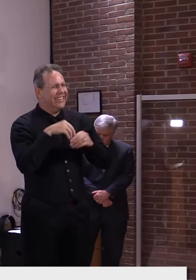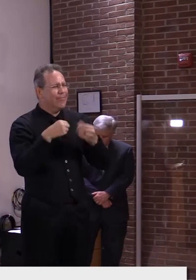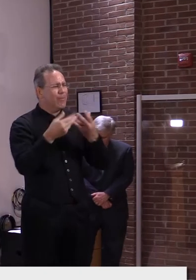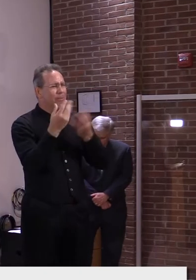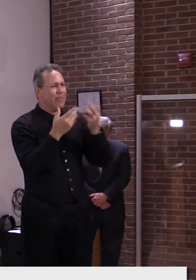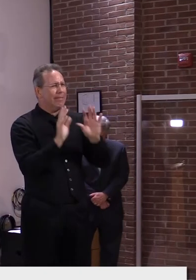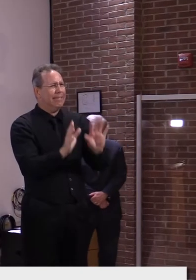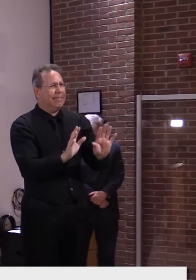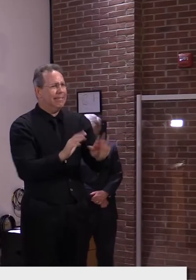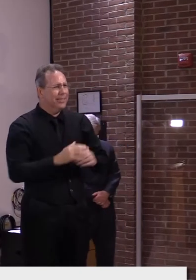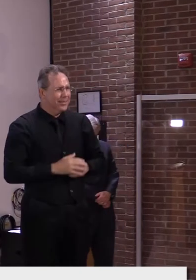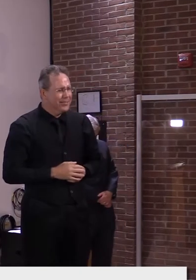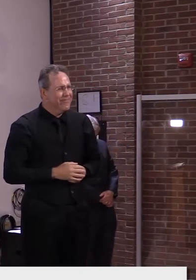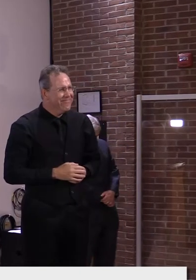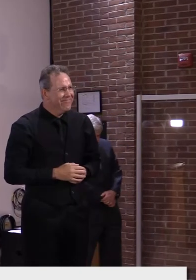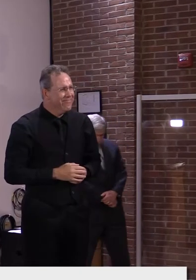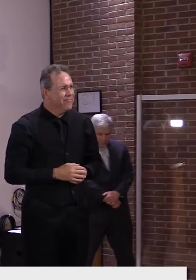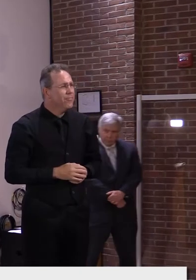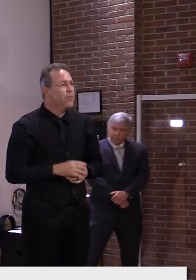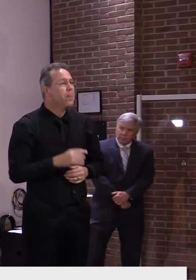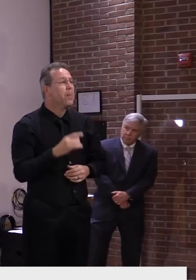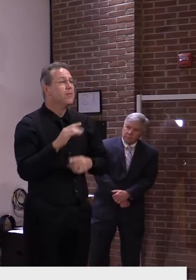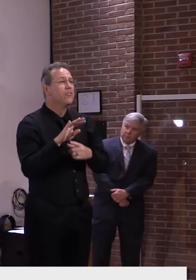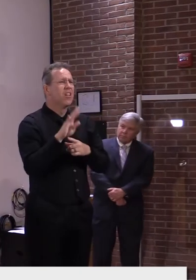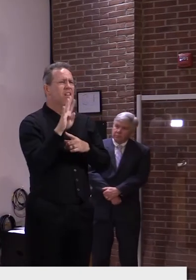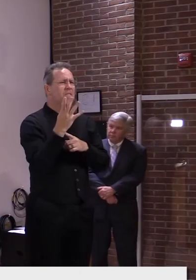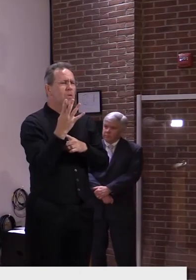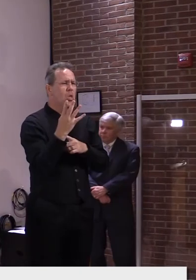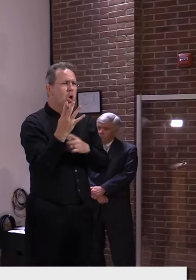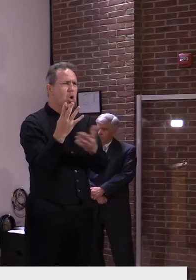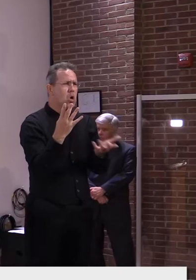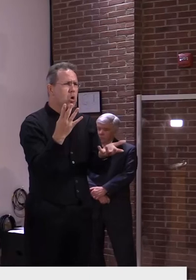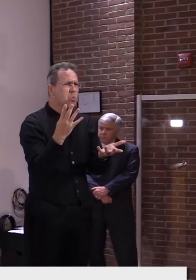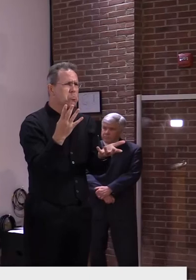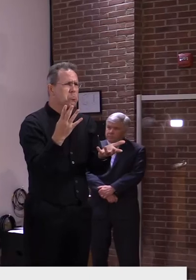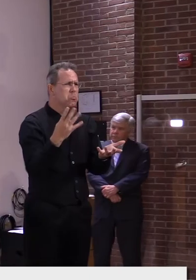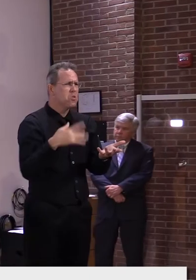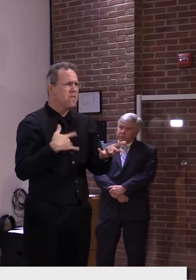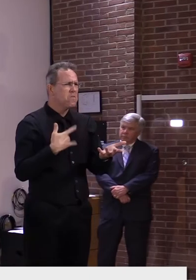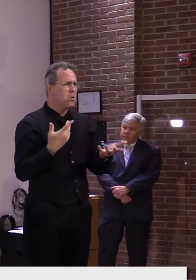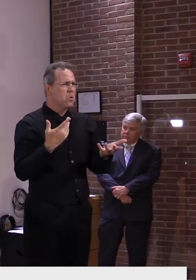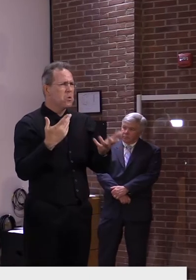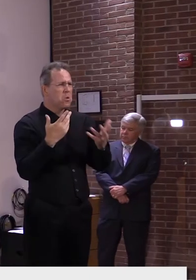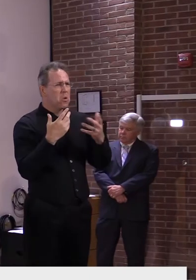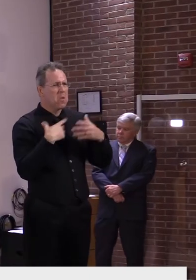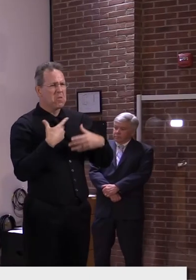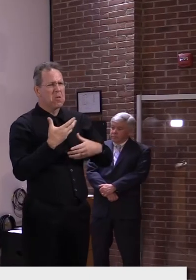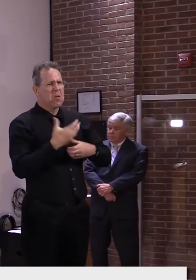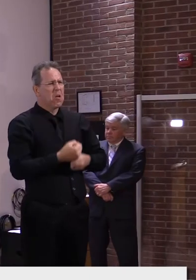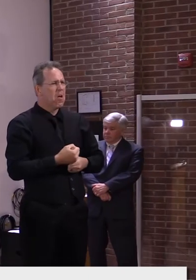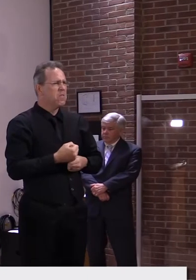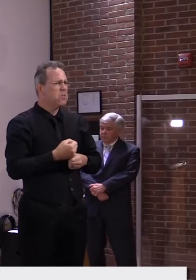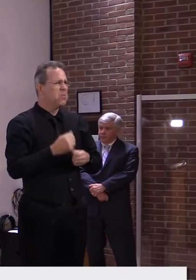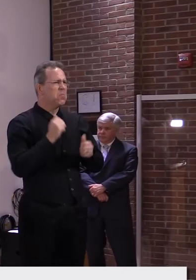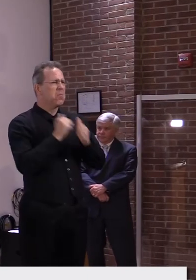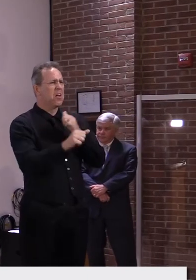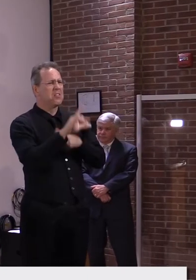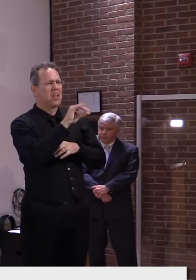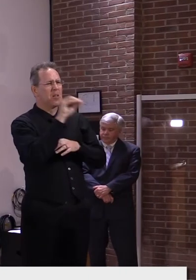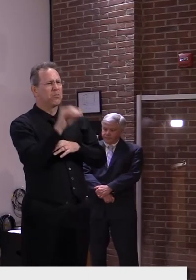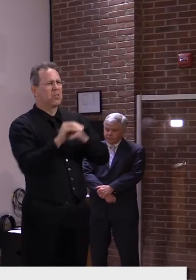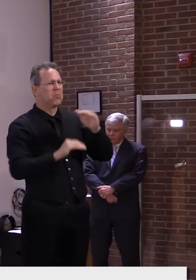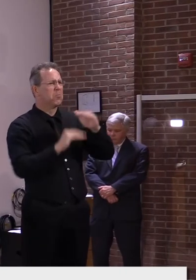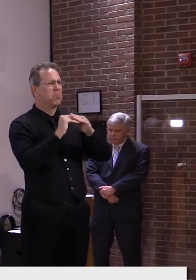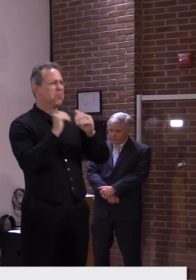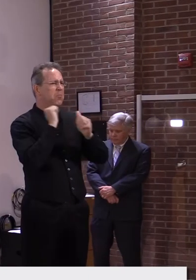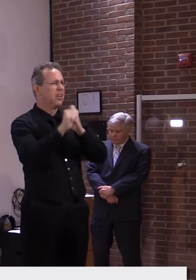not only will we be at the 80%, we're pretty confident we will get to that point, but clearly it is